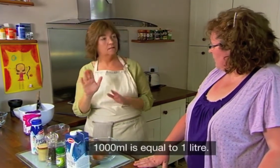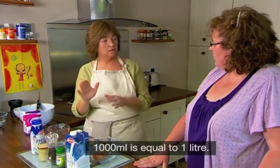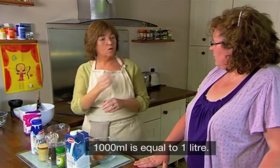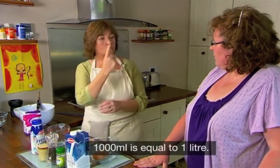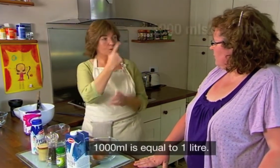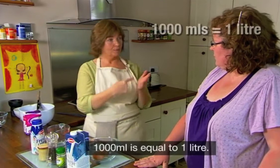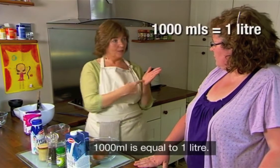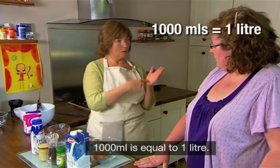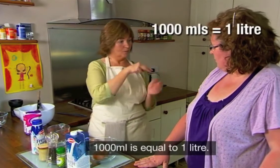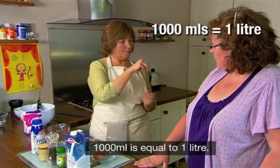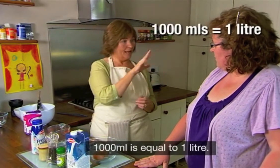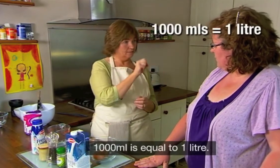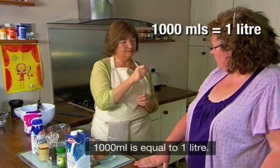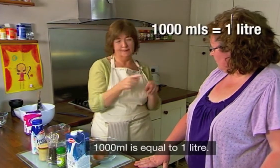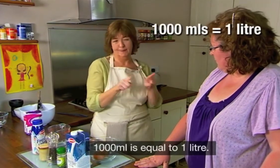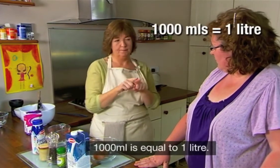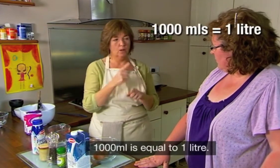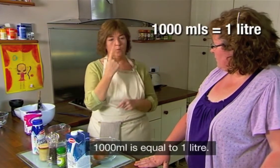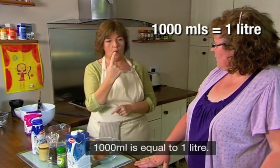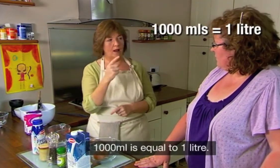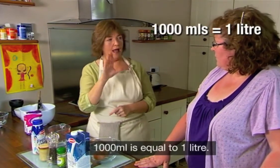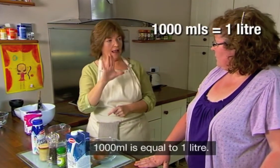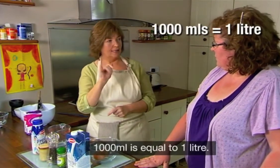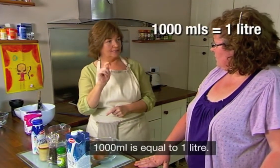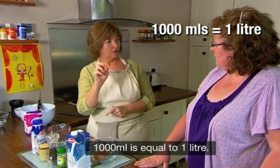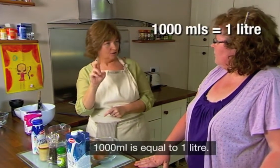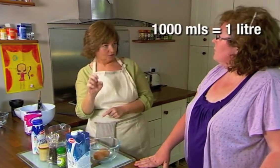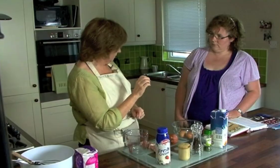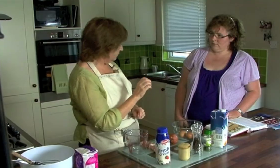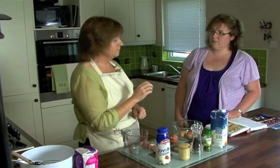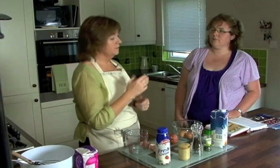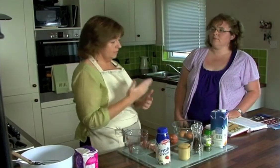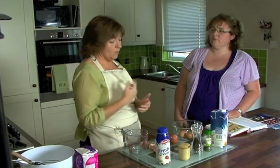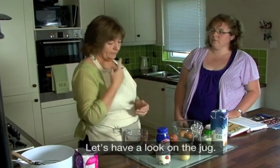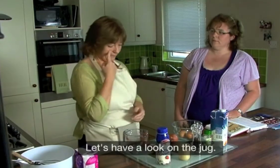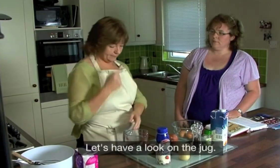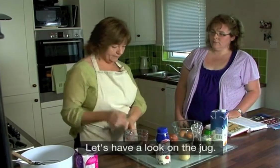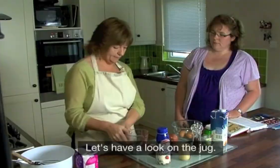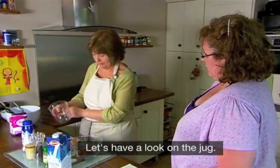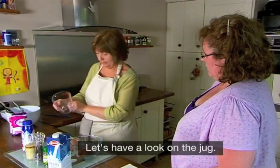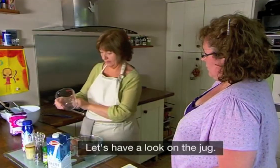1,000 millilitres is equal to 1 litre. Let's have a look on the jug.